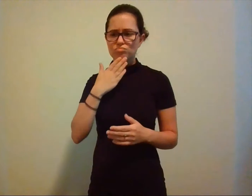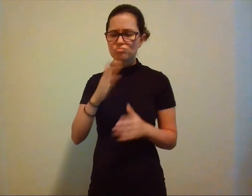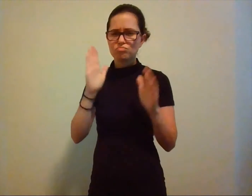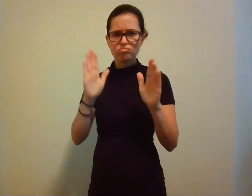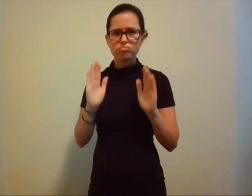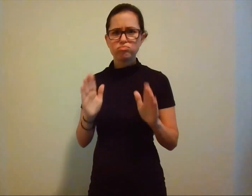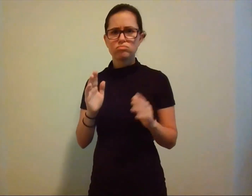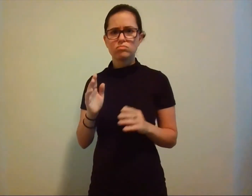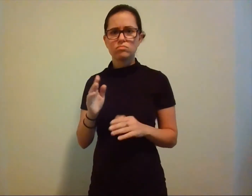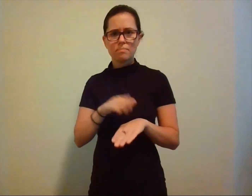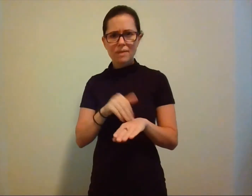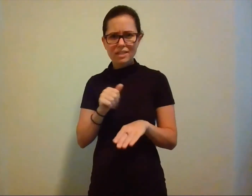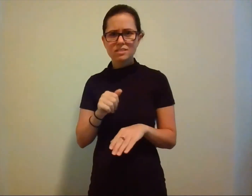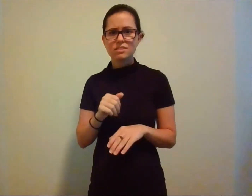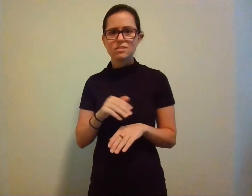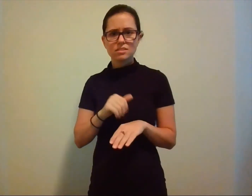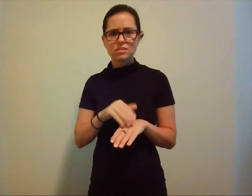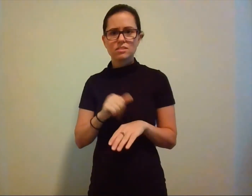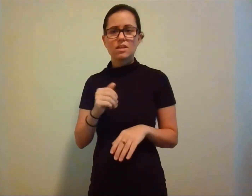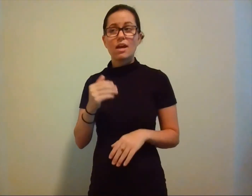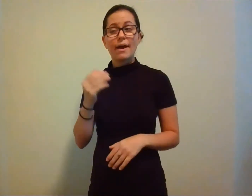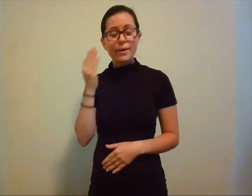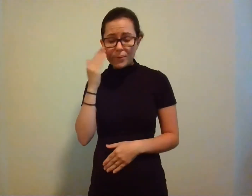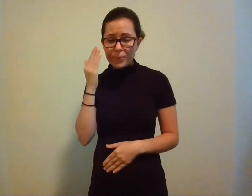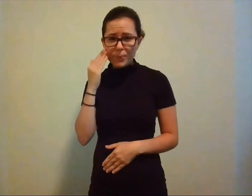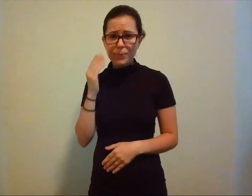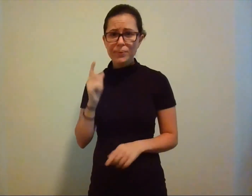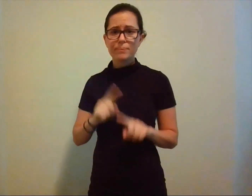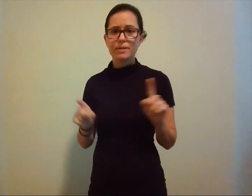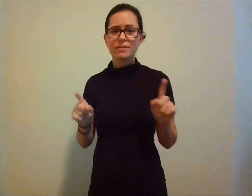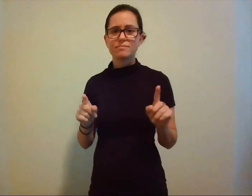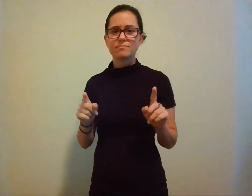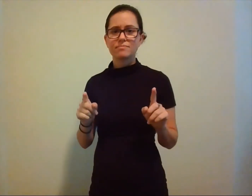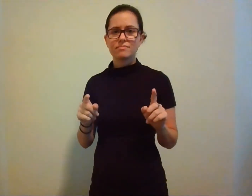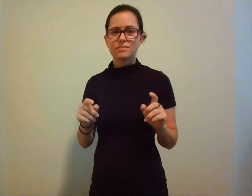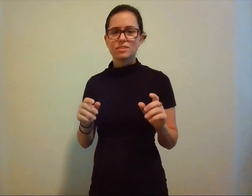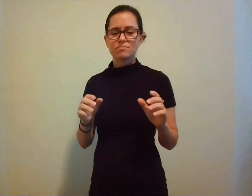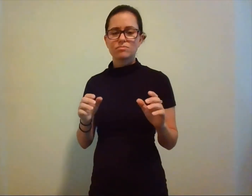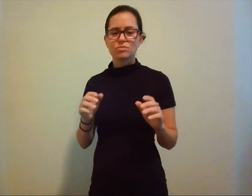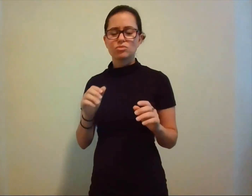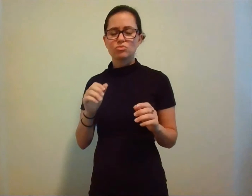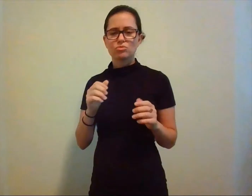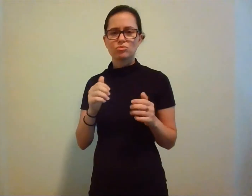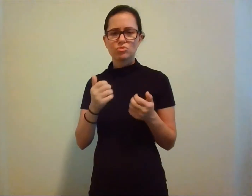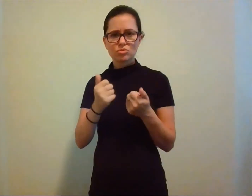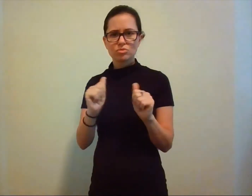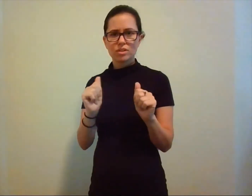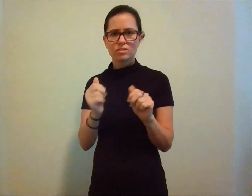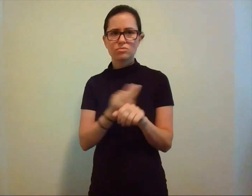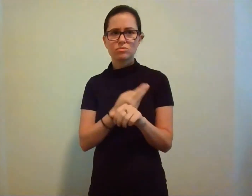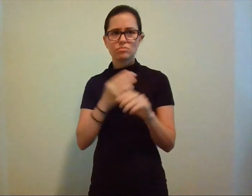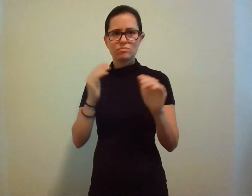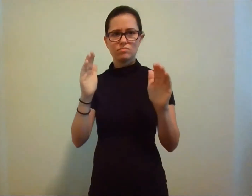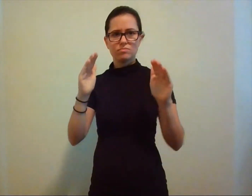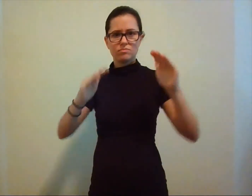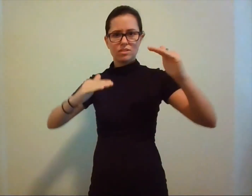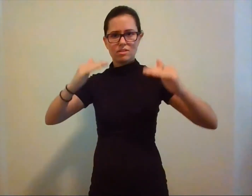later, the idea of just going and sitting next to the pool and chilling out and not having any responsibilities and being able to